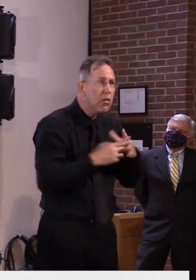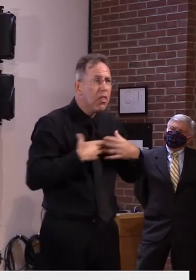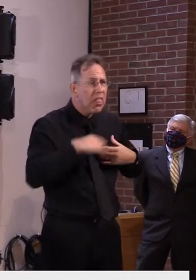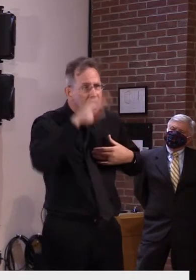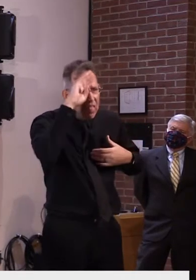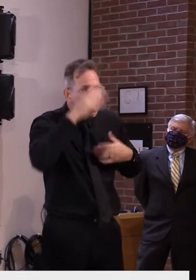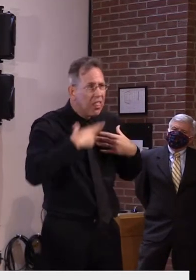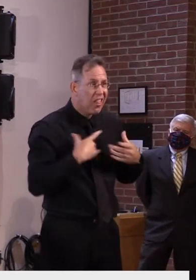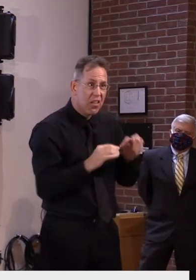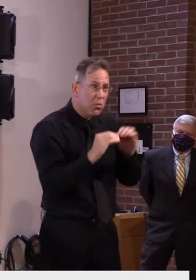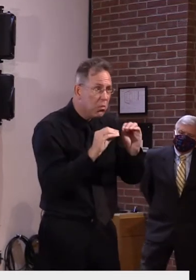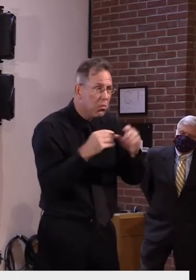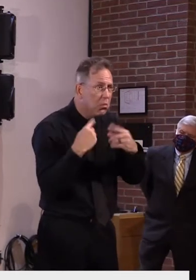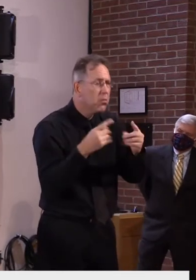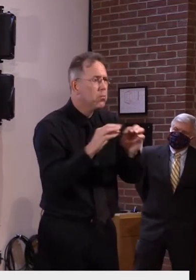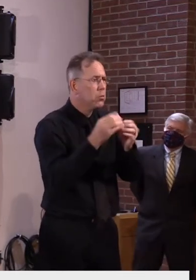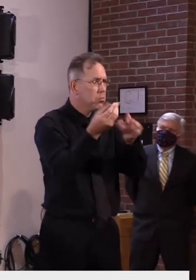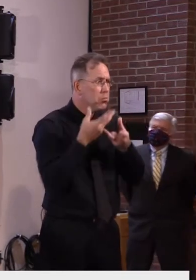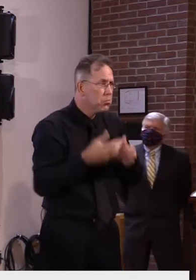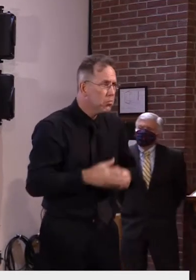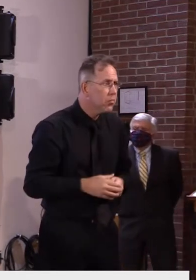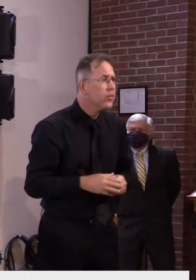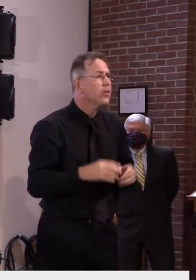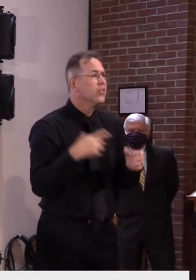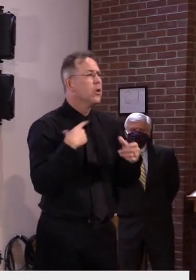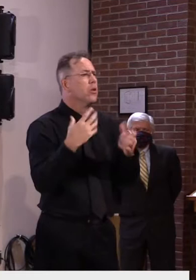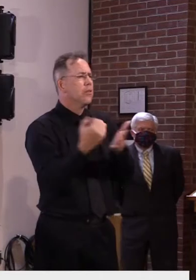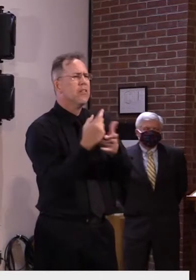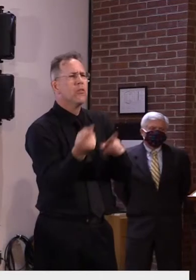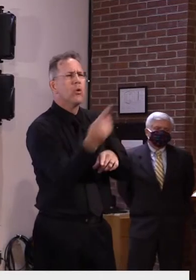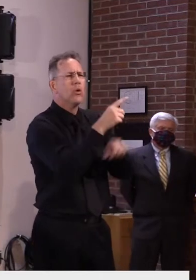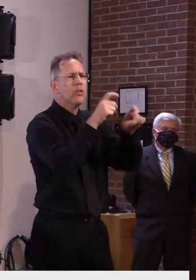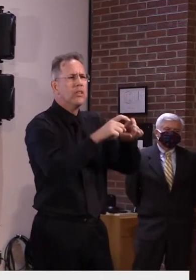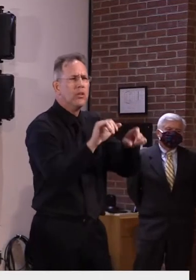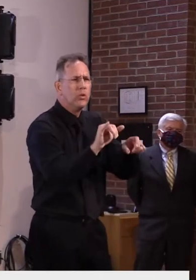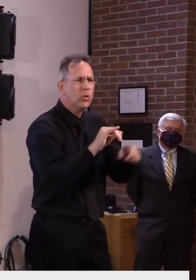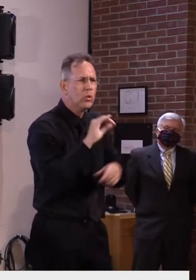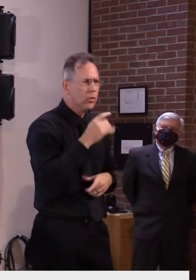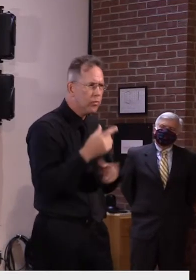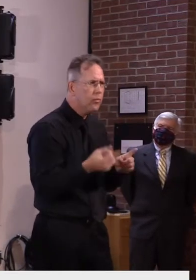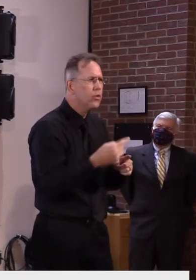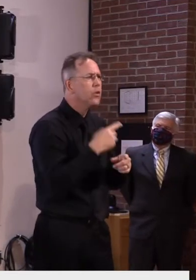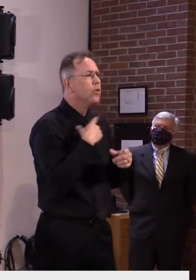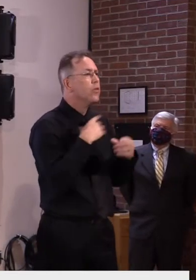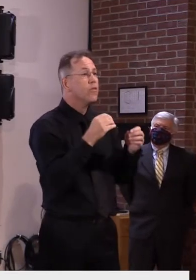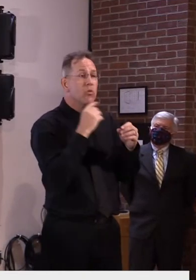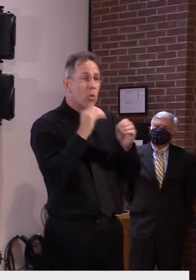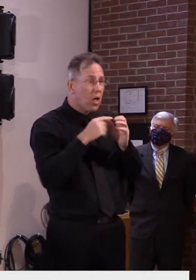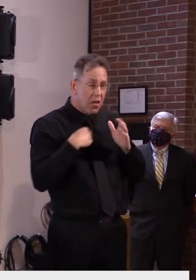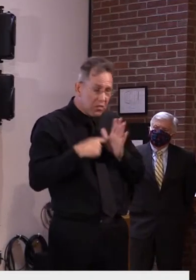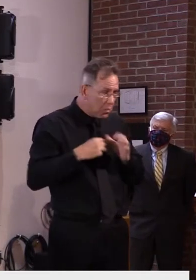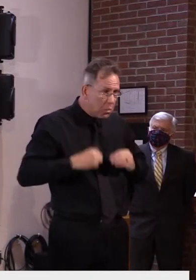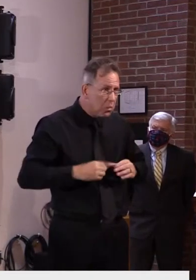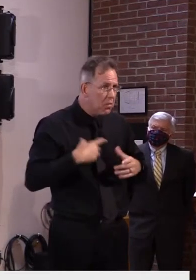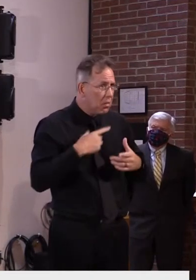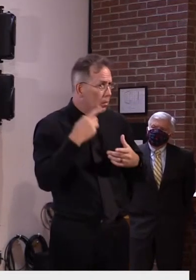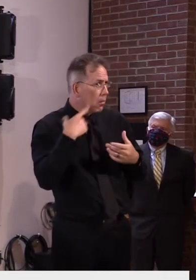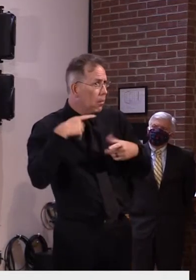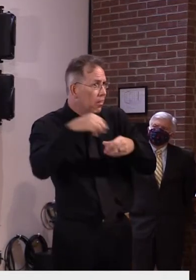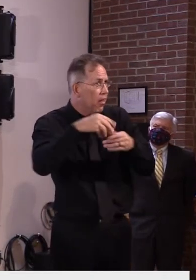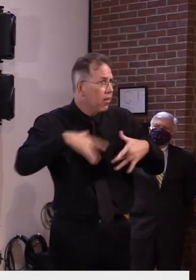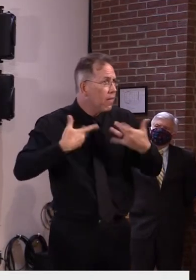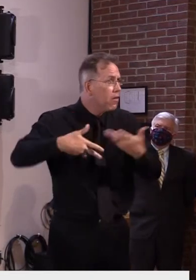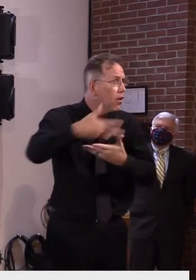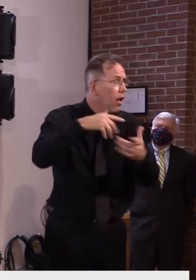for COVID-19, even if they don't have symptoms. And we're working closely with other state health departments to